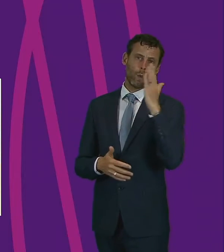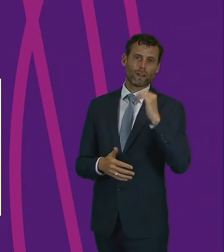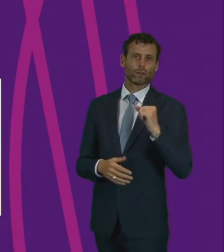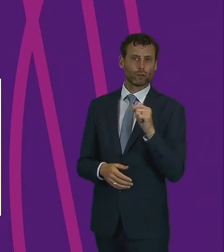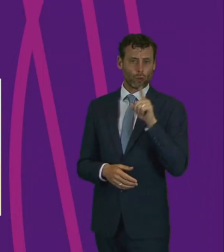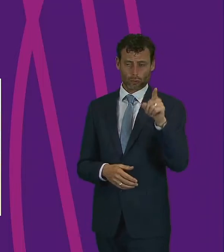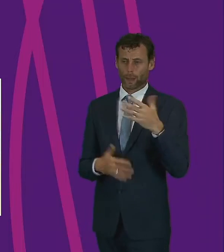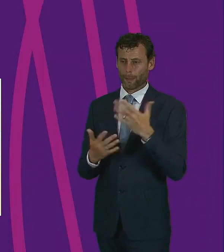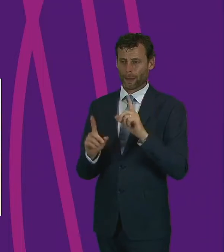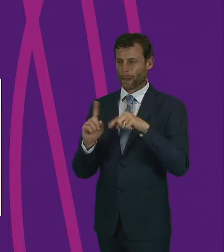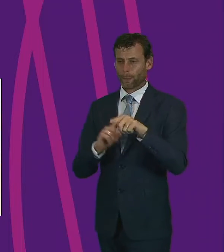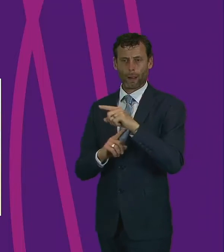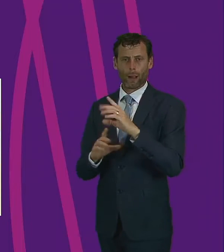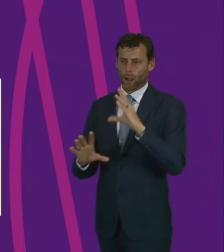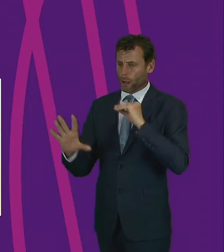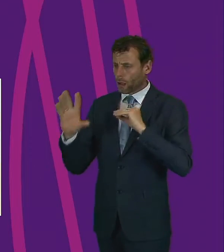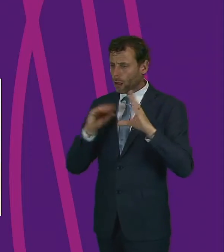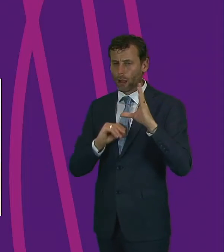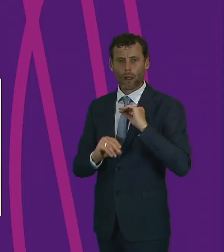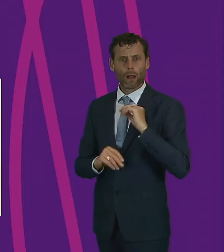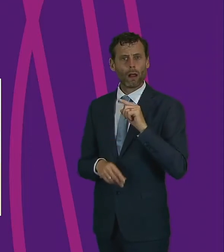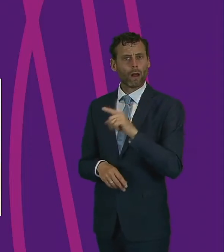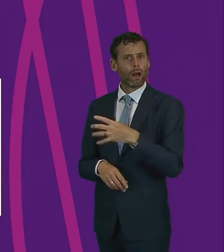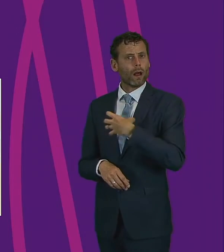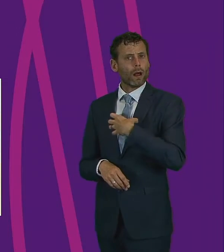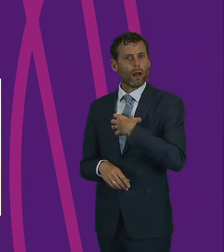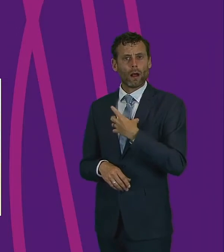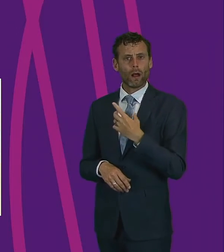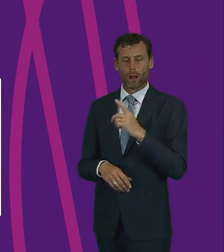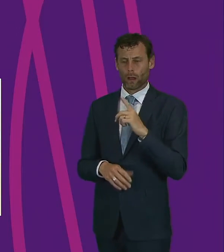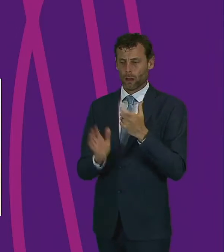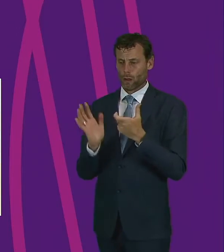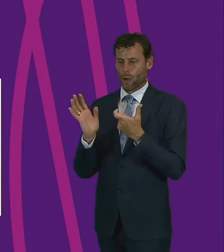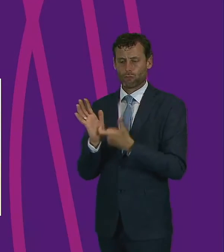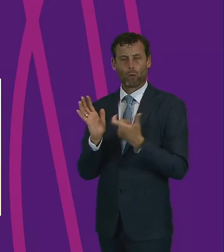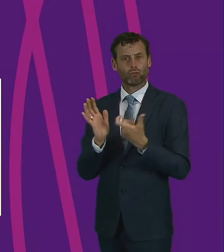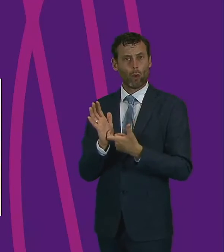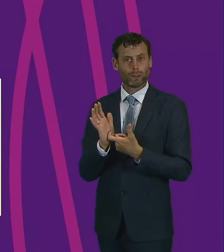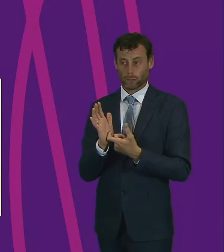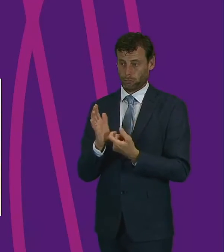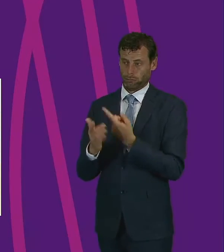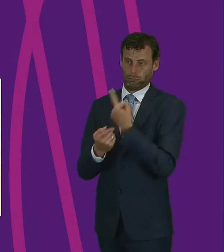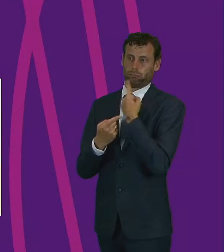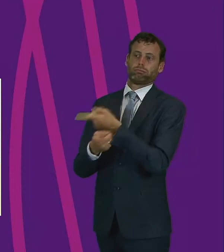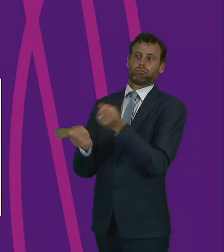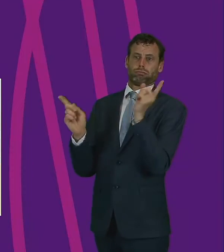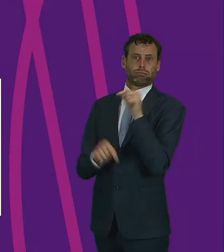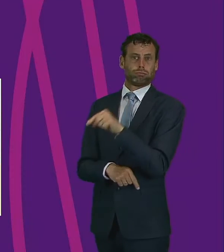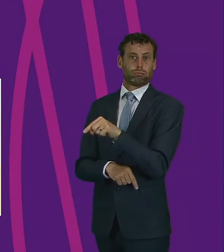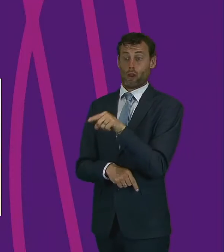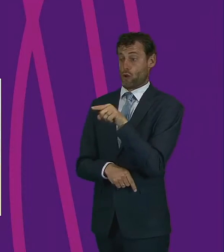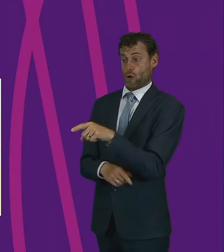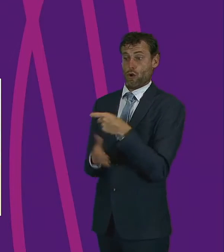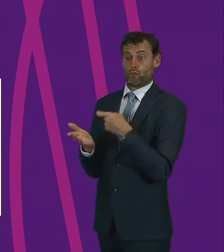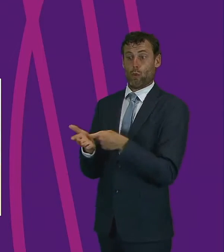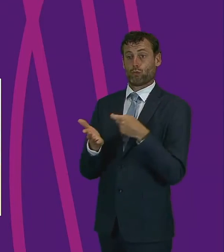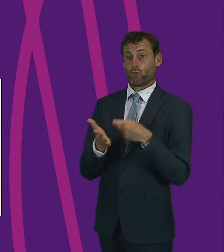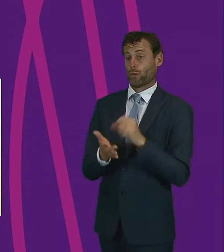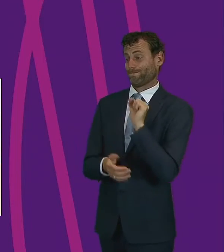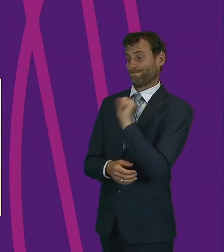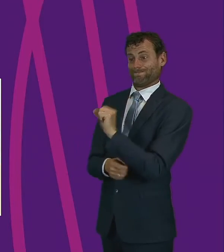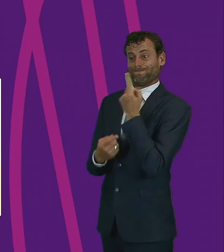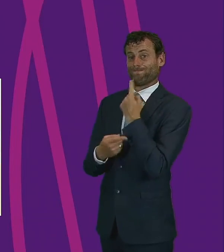by constituents who are deeply concerned by developments at Rolls-Royce. This is obviously their situation,